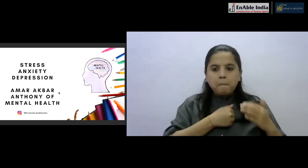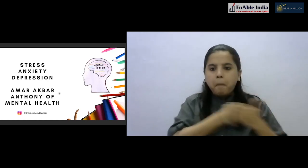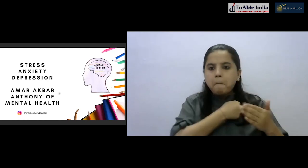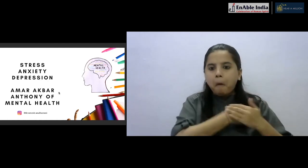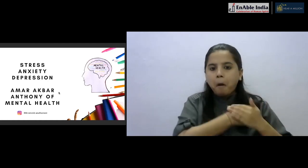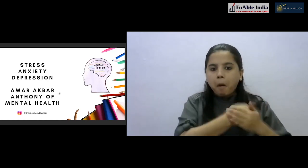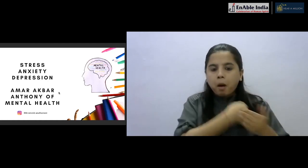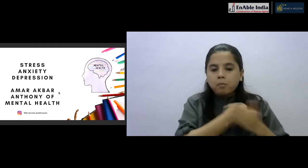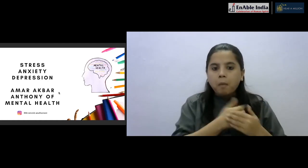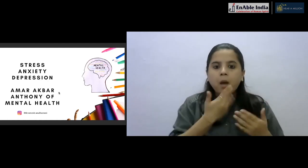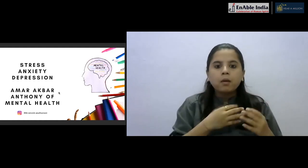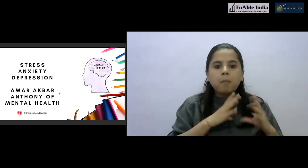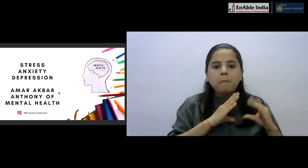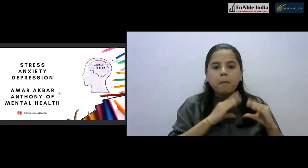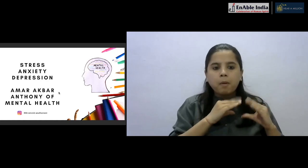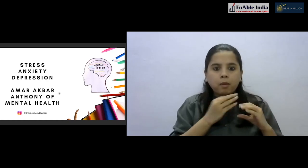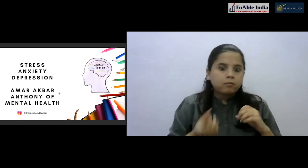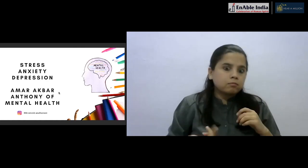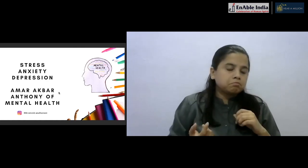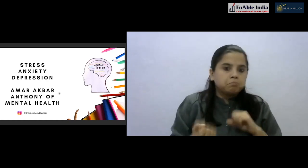fast, you may start sweating.